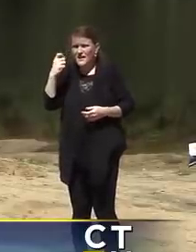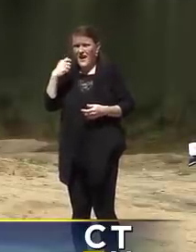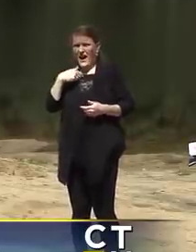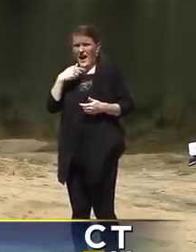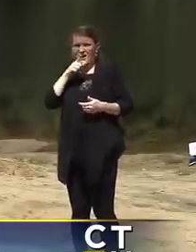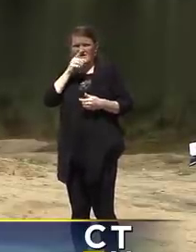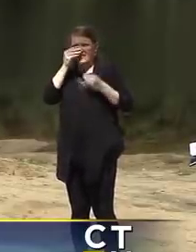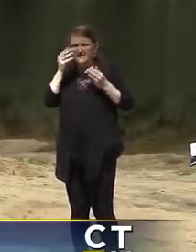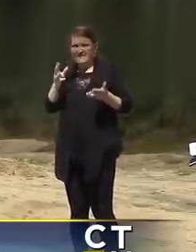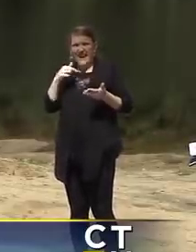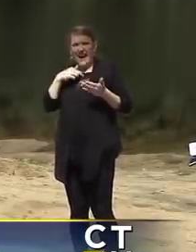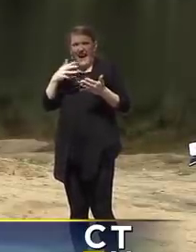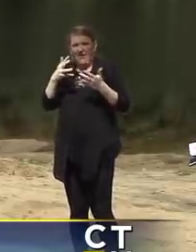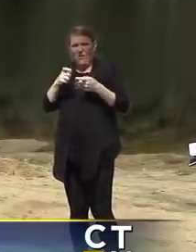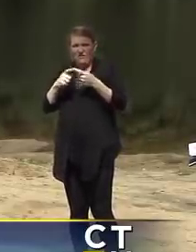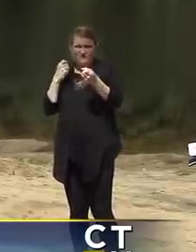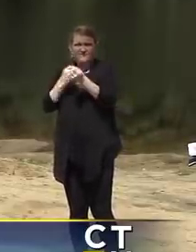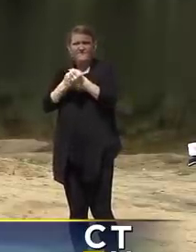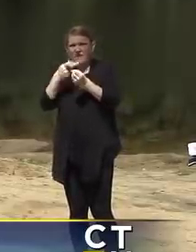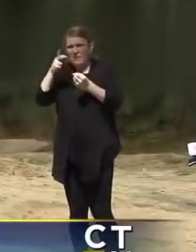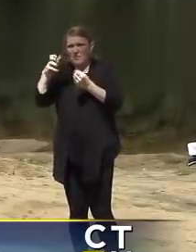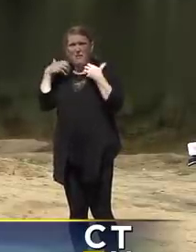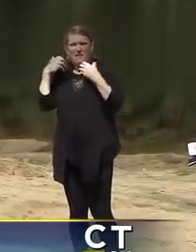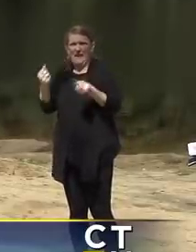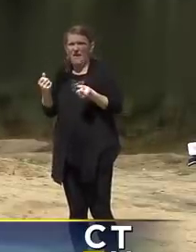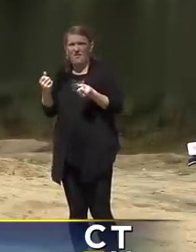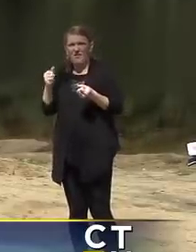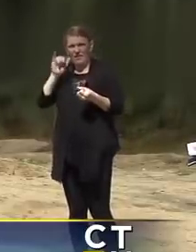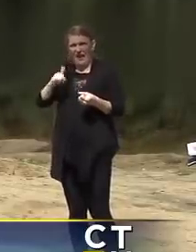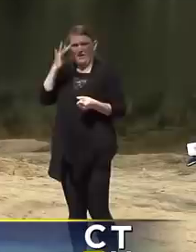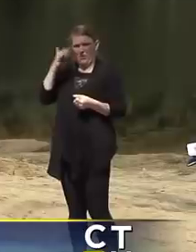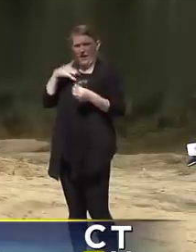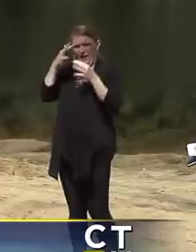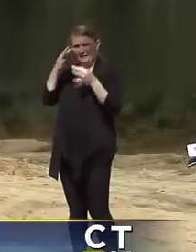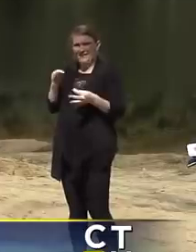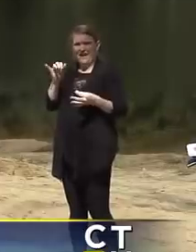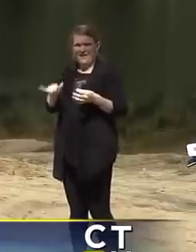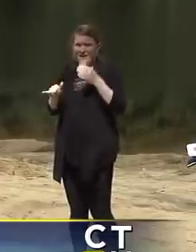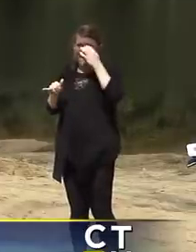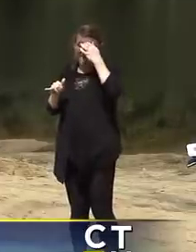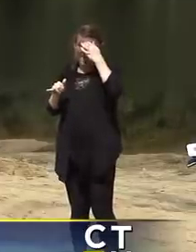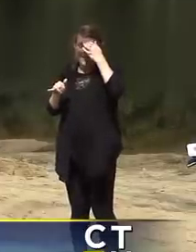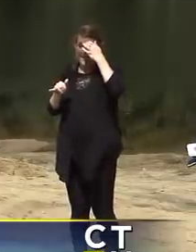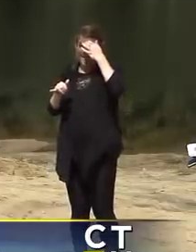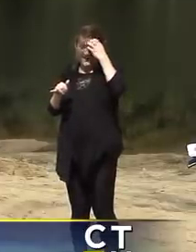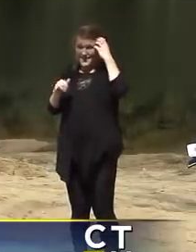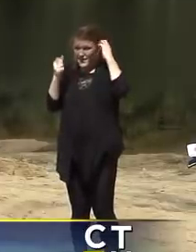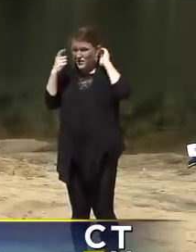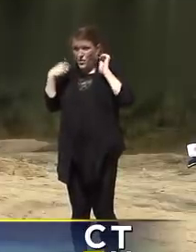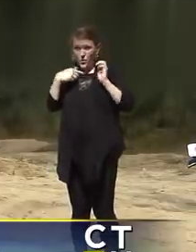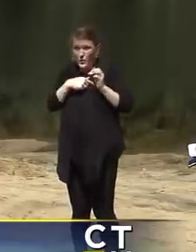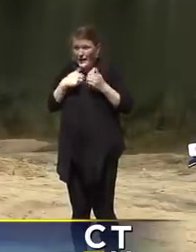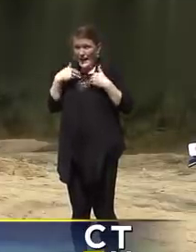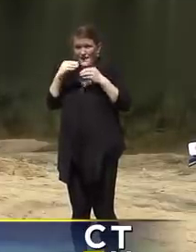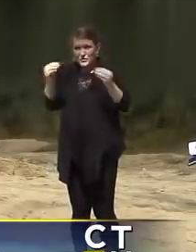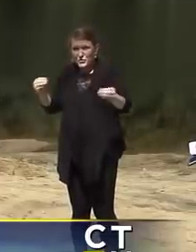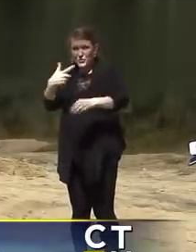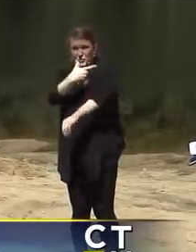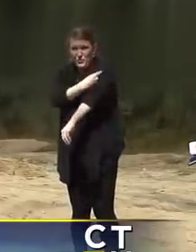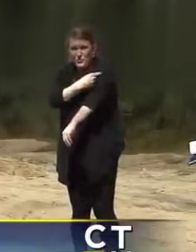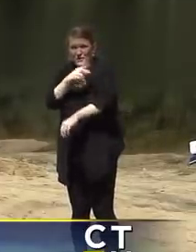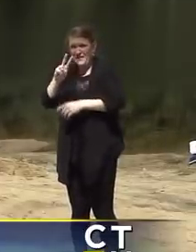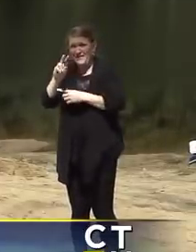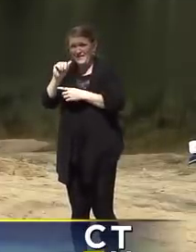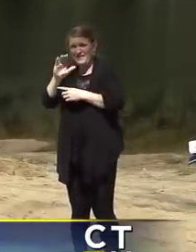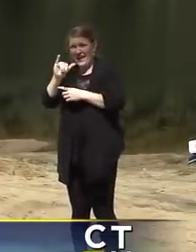we're trying to do the absentee ballot. I made it very specific in my EO. I said it's related to the fact we don't have a vaccine. If we have a vaccine in